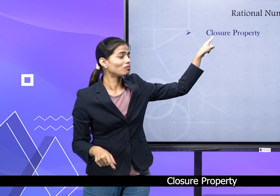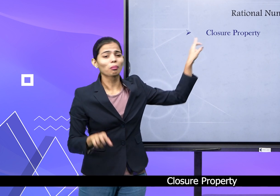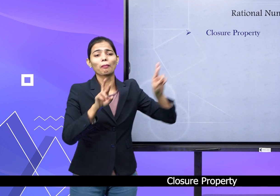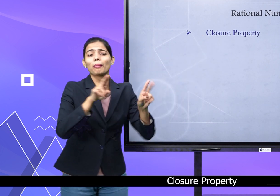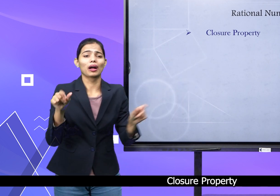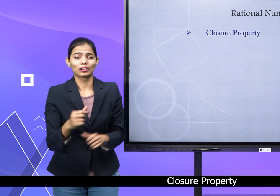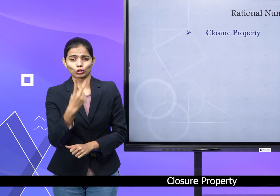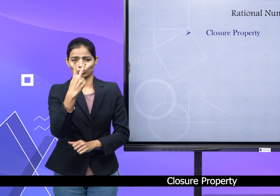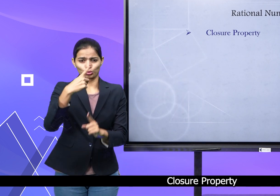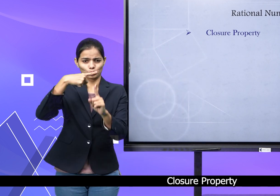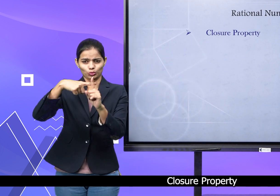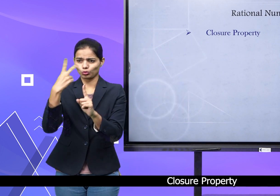Closure property,